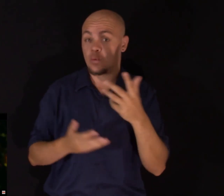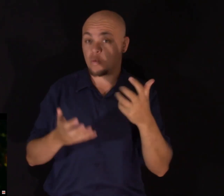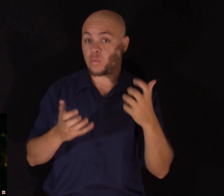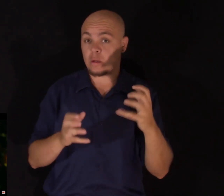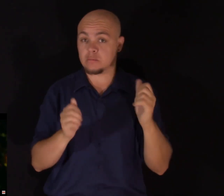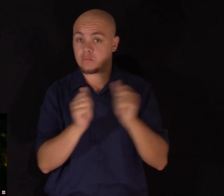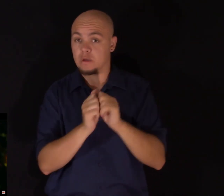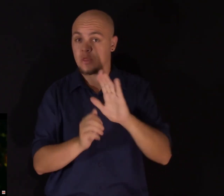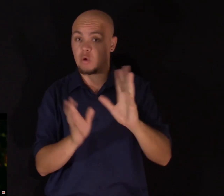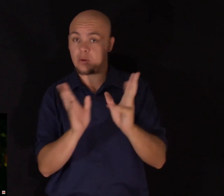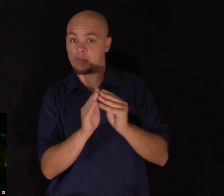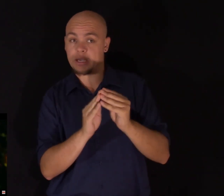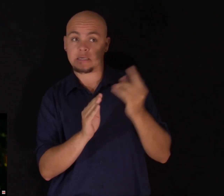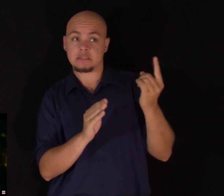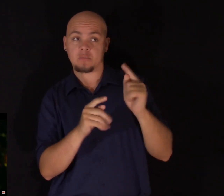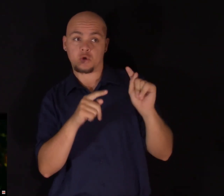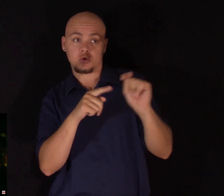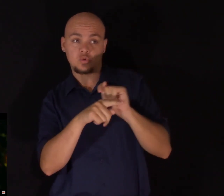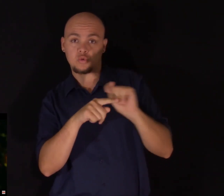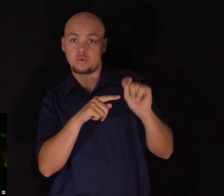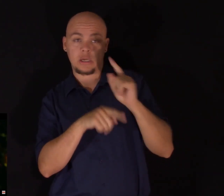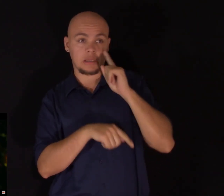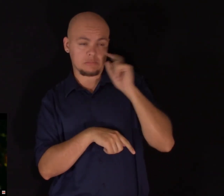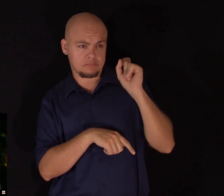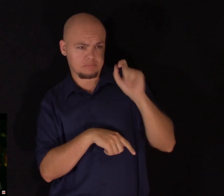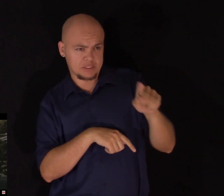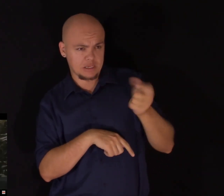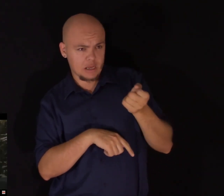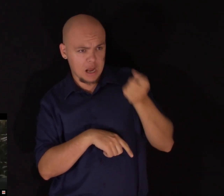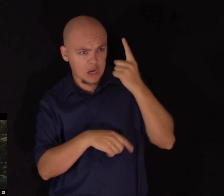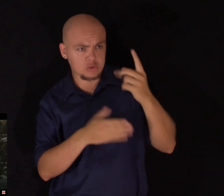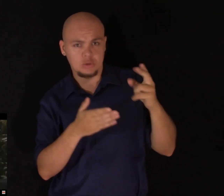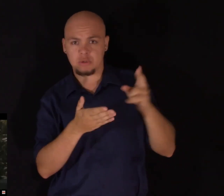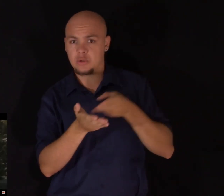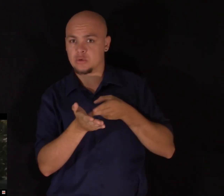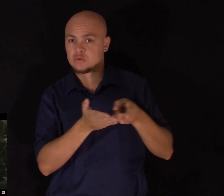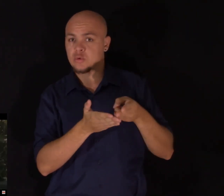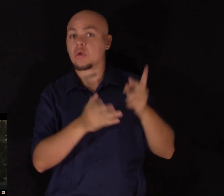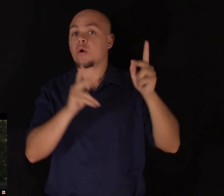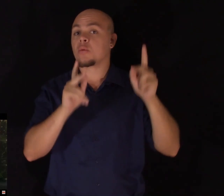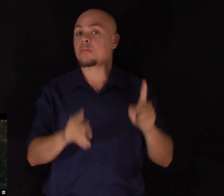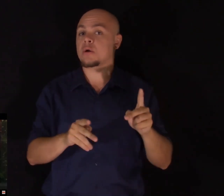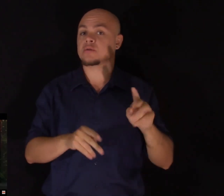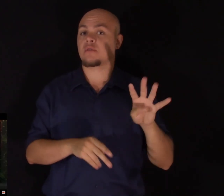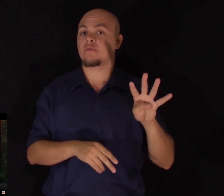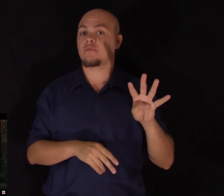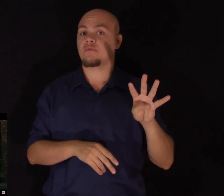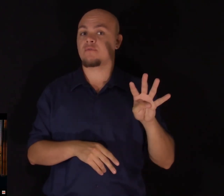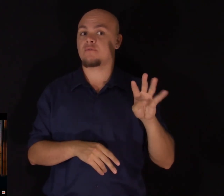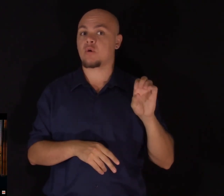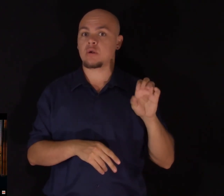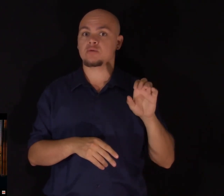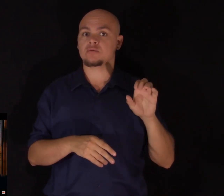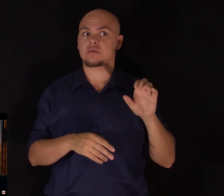meeting? Someone who's trained in getting to the truth, or some guy who's going to drag a 400-pound electroencephalogram through the